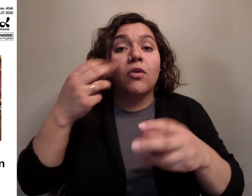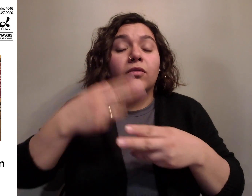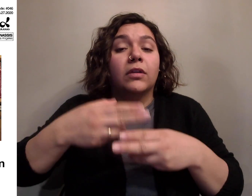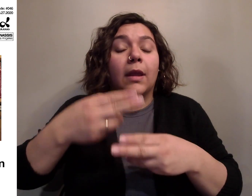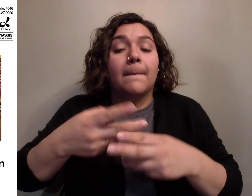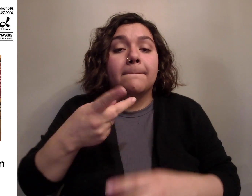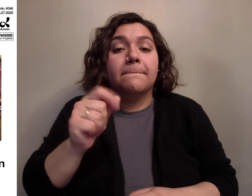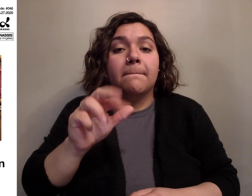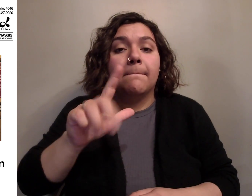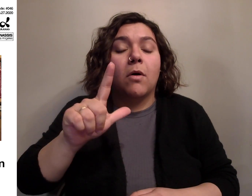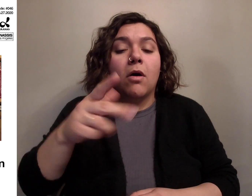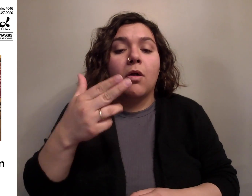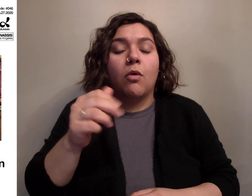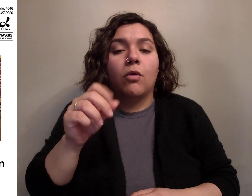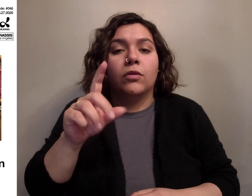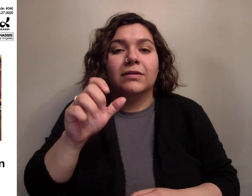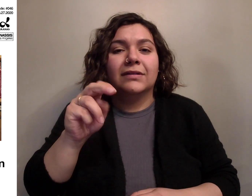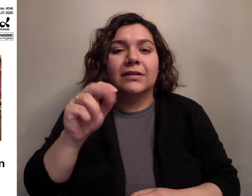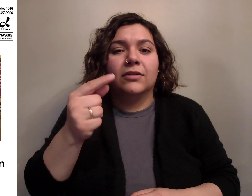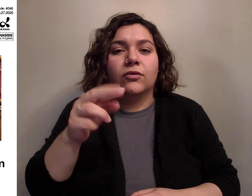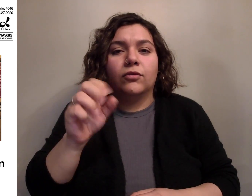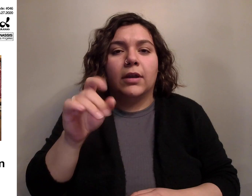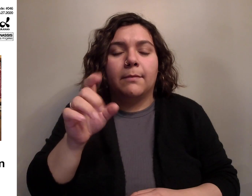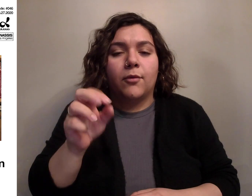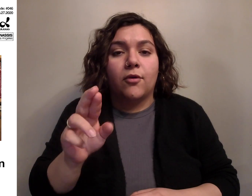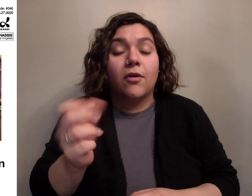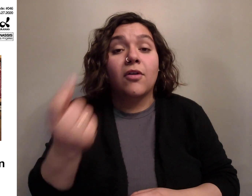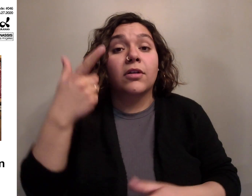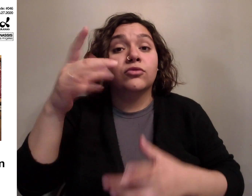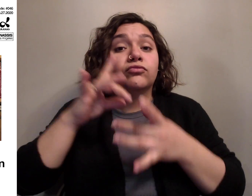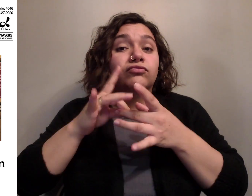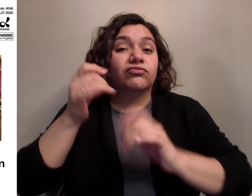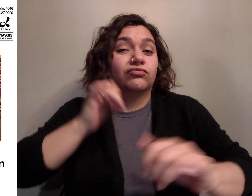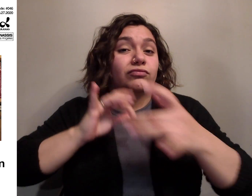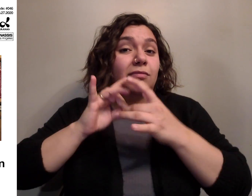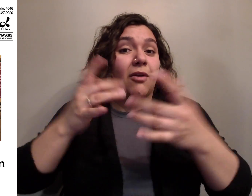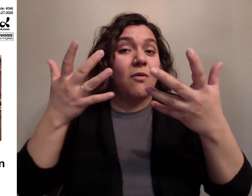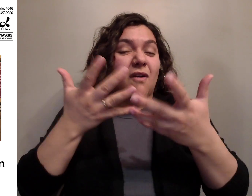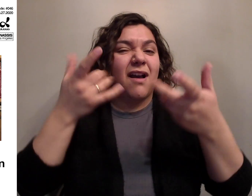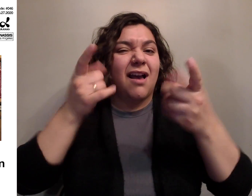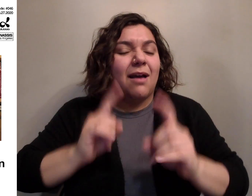shifting paradigms in the era of social distancing.